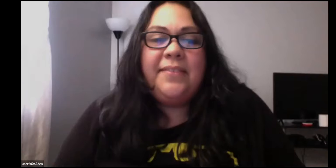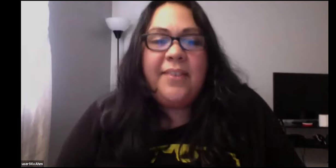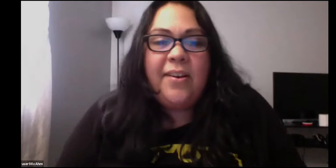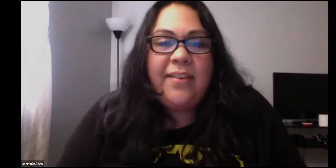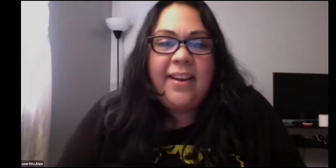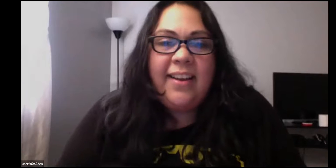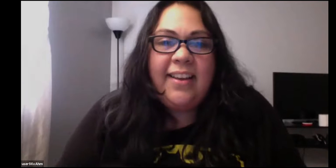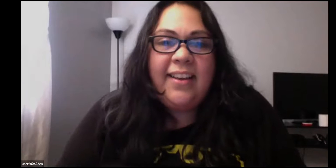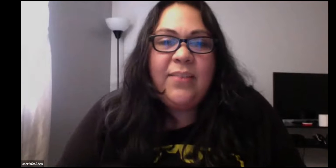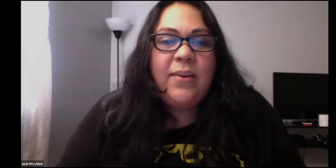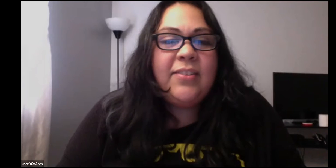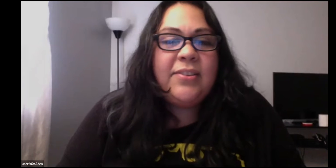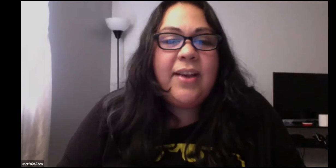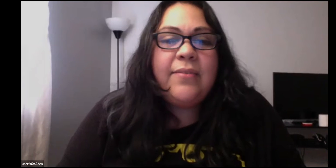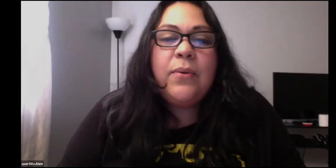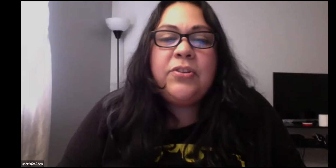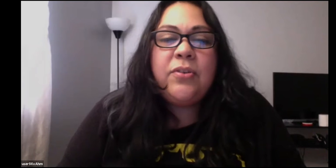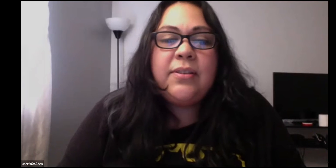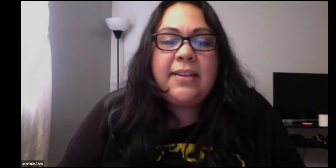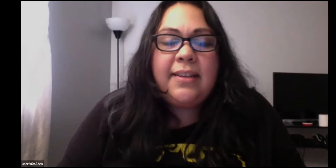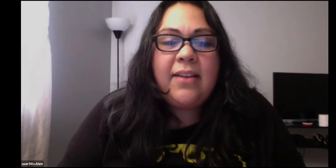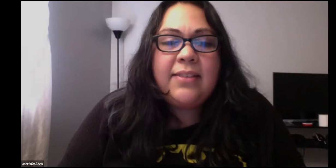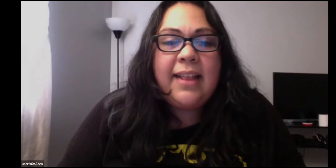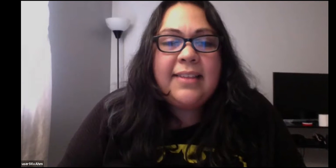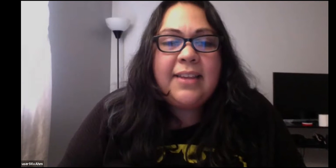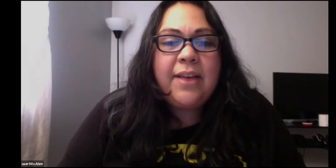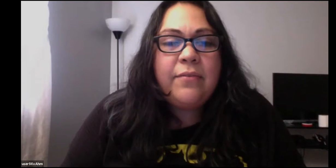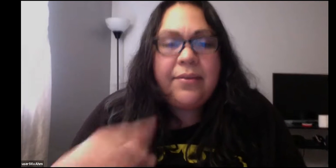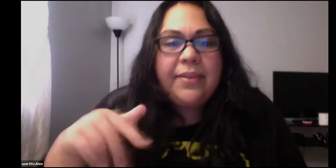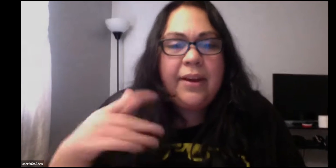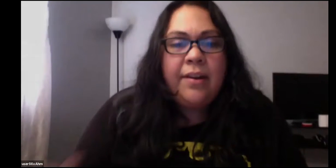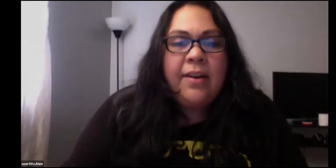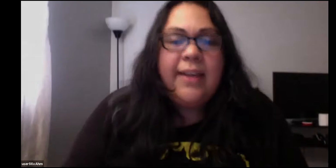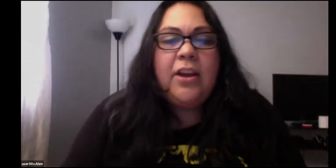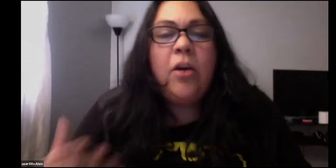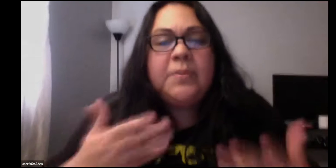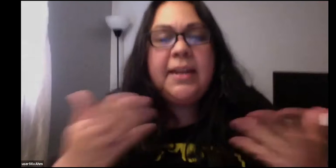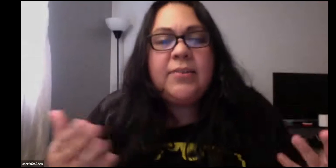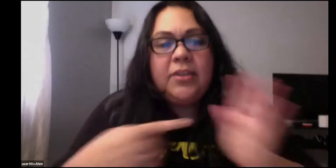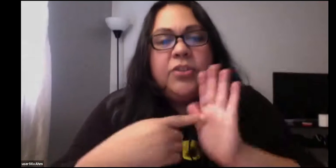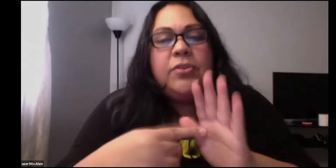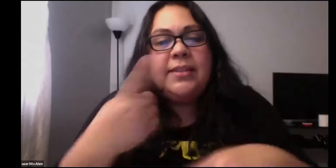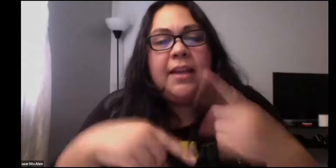All right. And what else do you have? You want to show us anything else, Alex, that you have around there? Any objects so I can show you the sign for